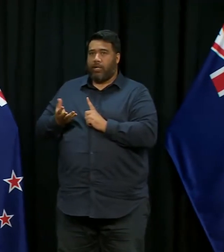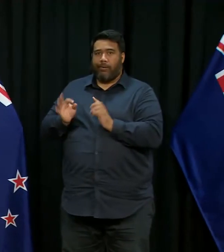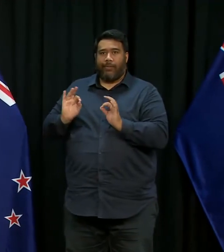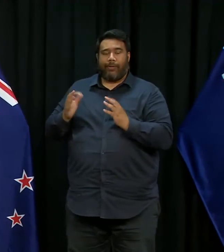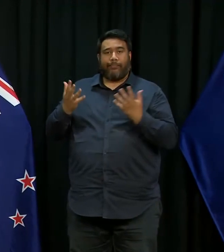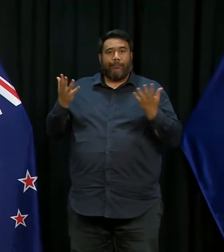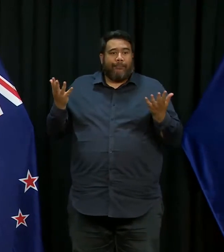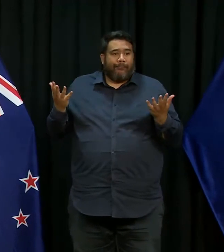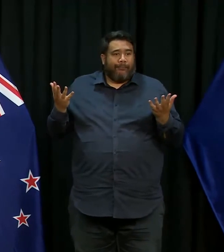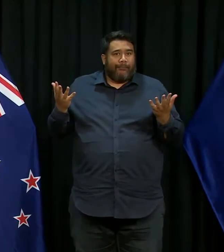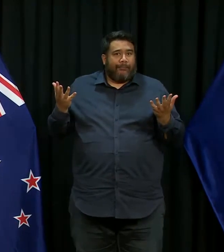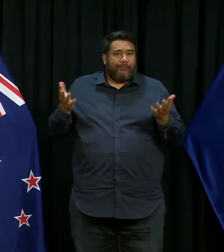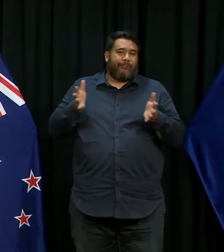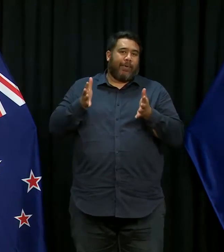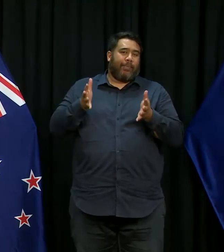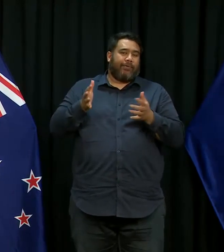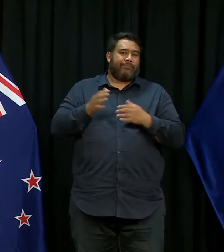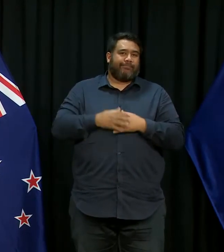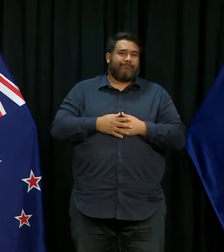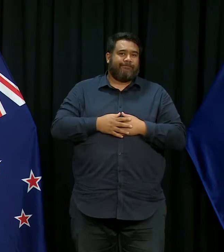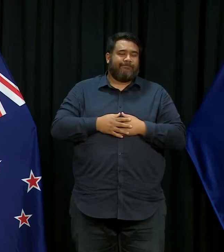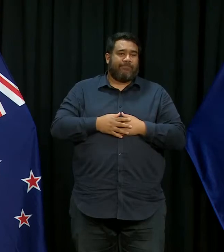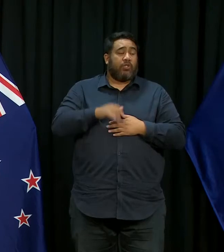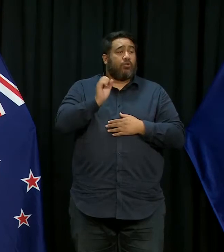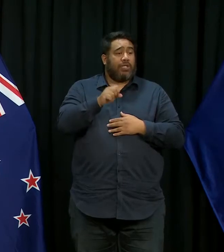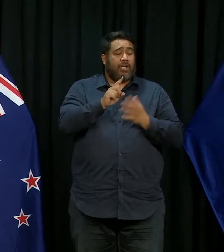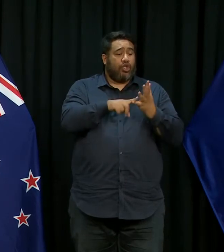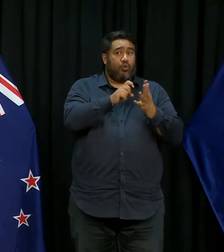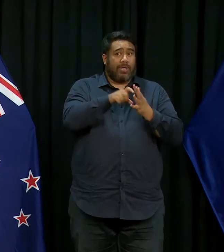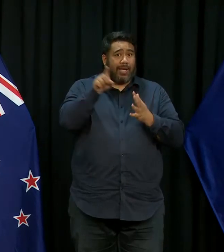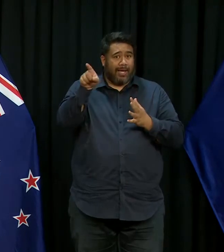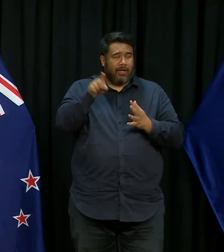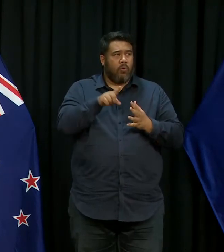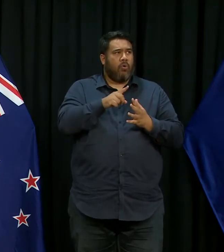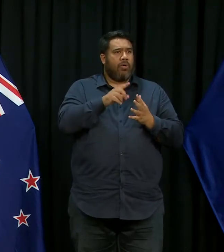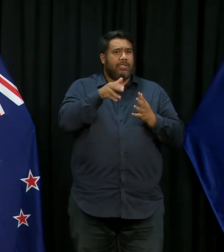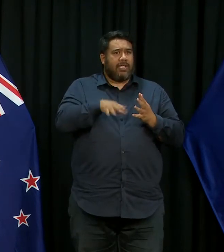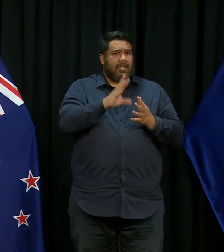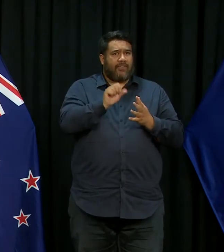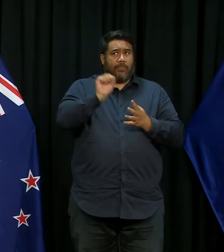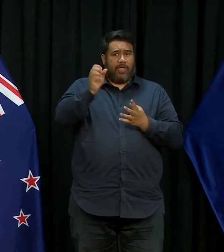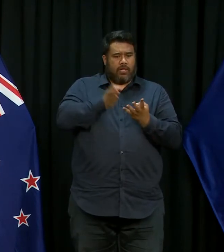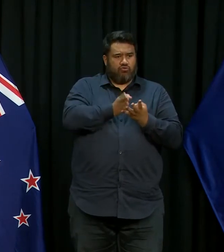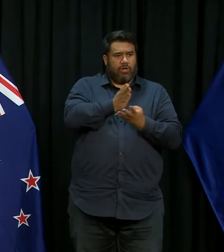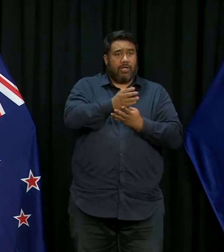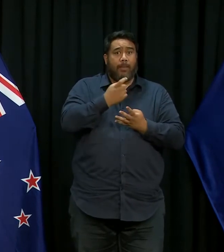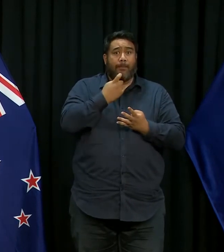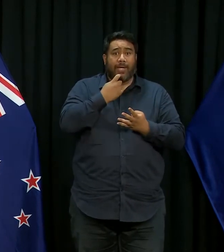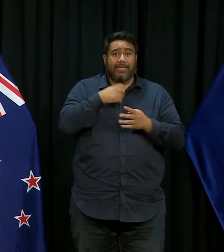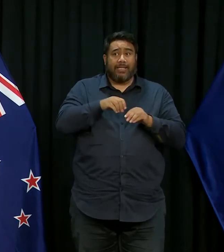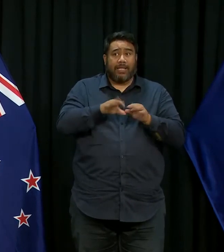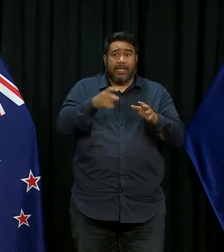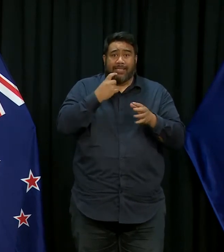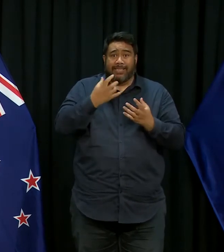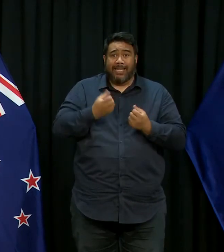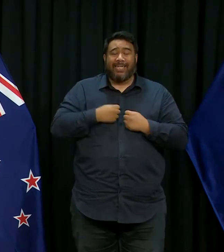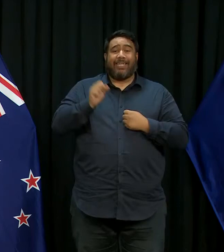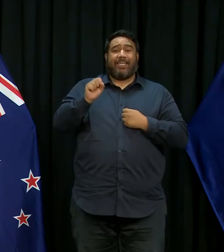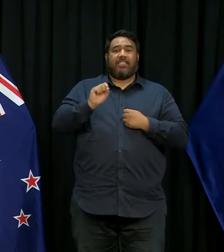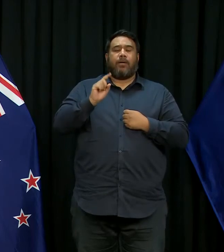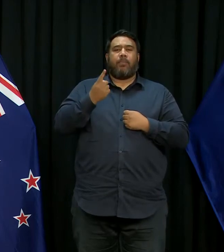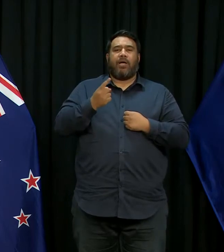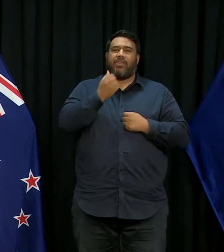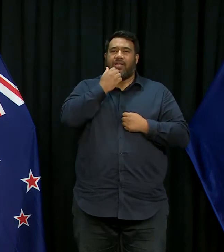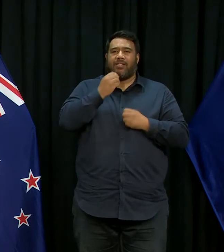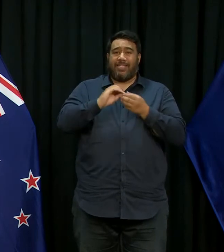So even though it's more infectious, or more transmissible, that's the kind of on average numbers I think that we're talking about. The one